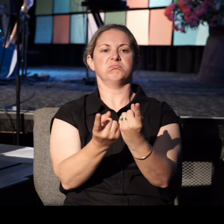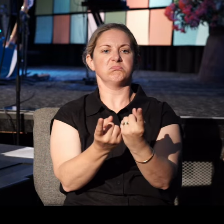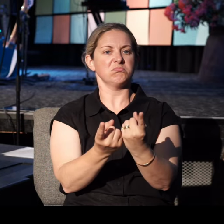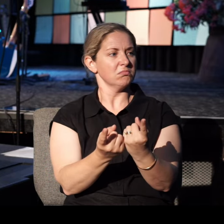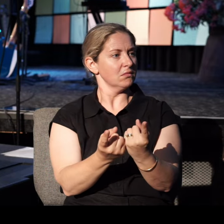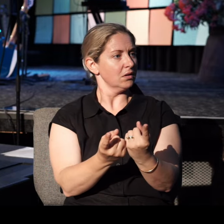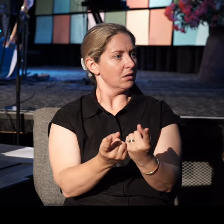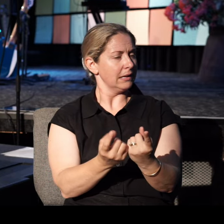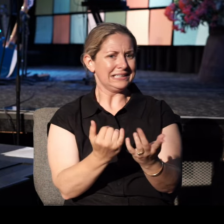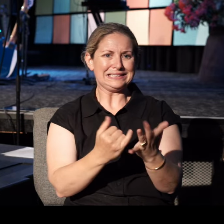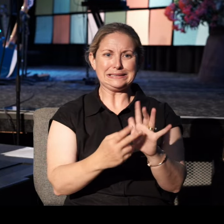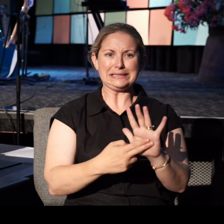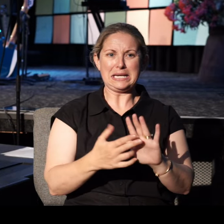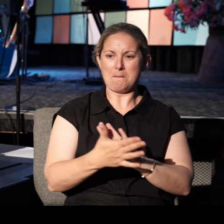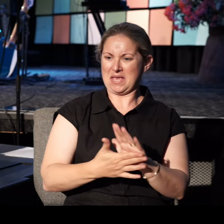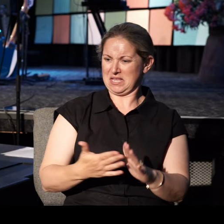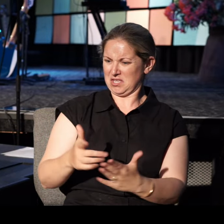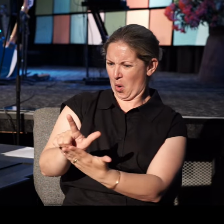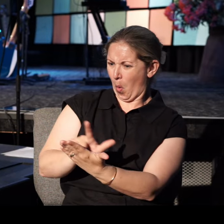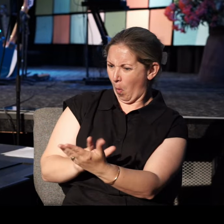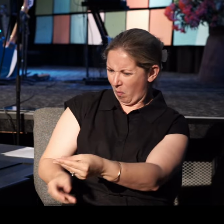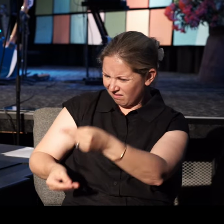Sin is being outside the law.